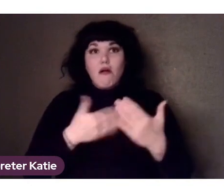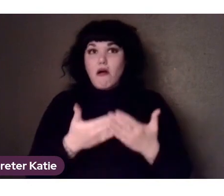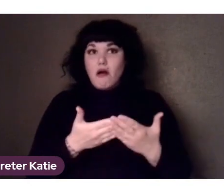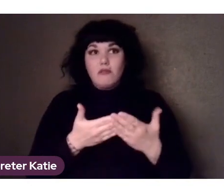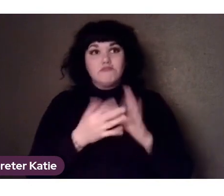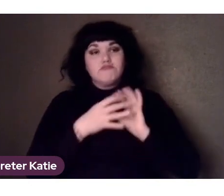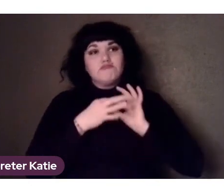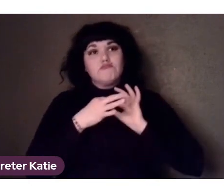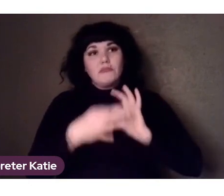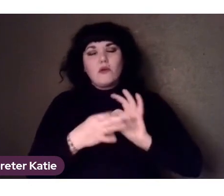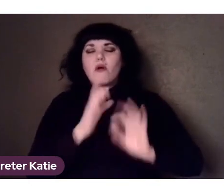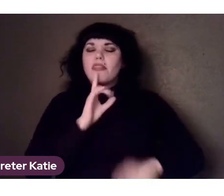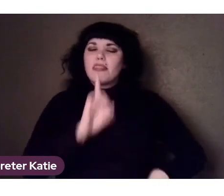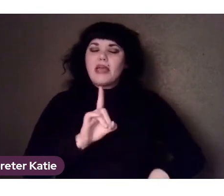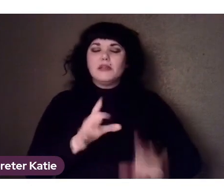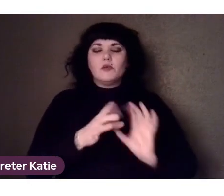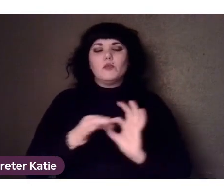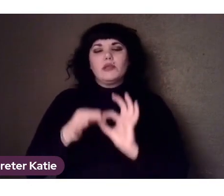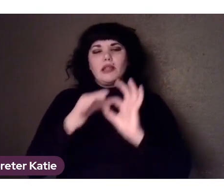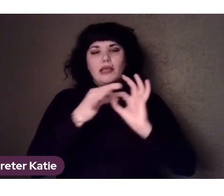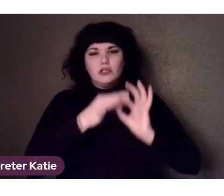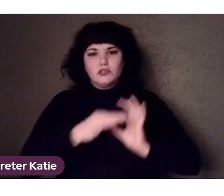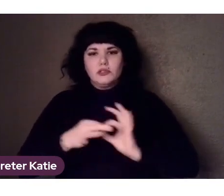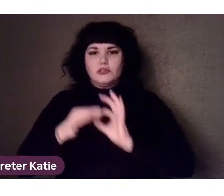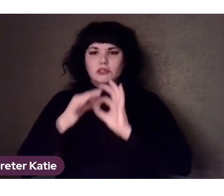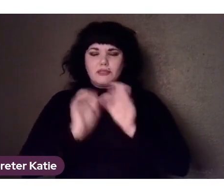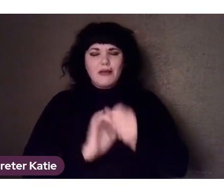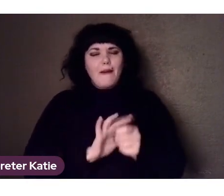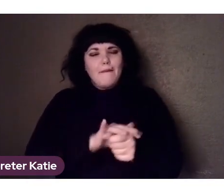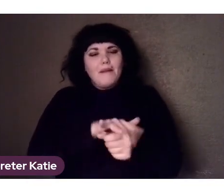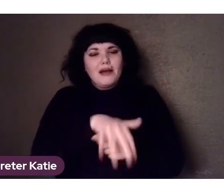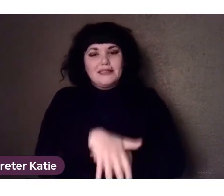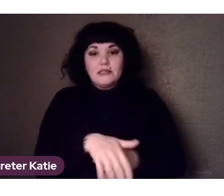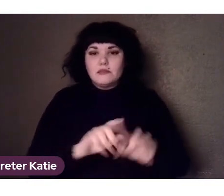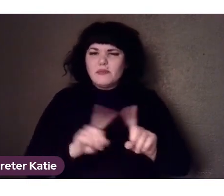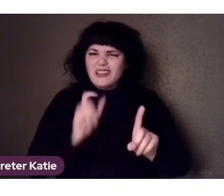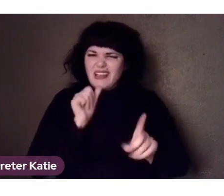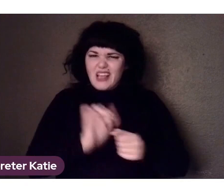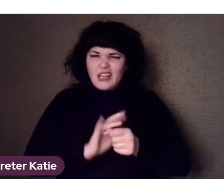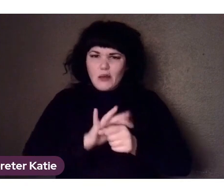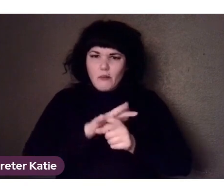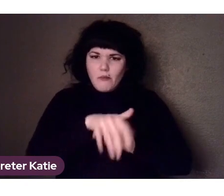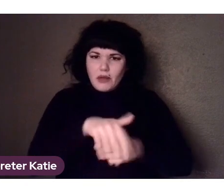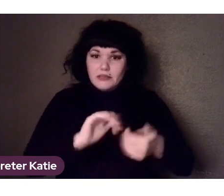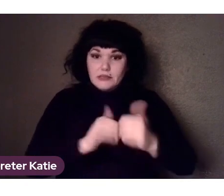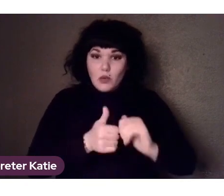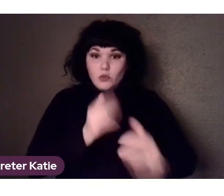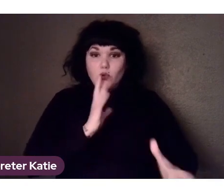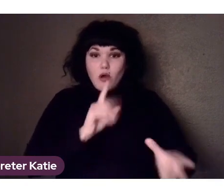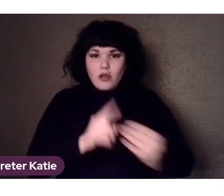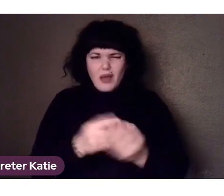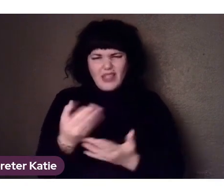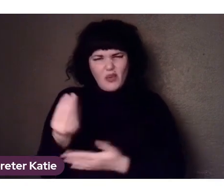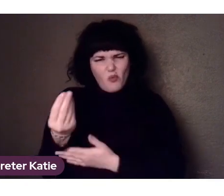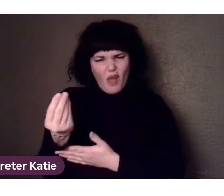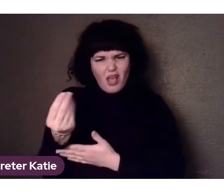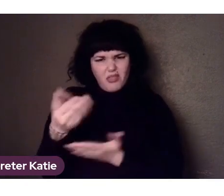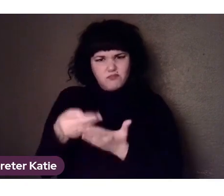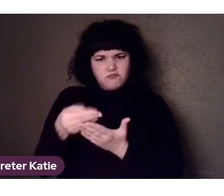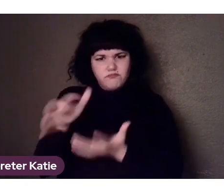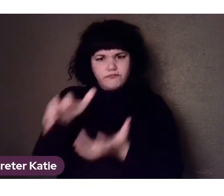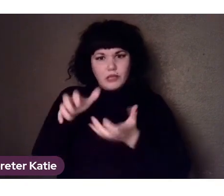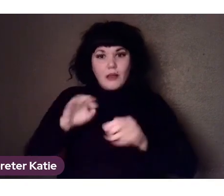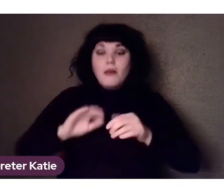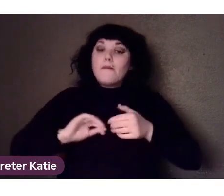authentic relationship, abundance, but not abundance in the way that we talk about wealth, abundance in the way that our